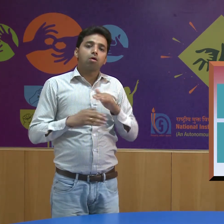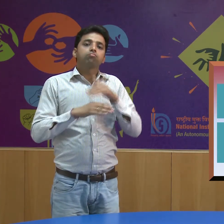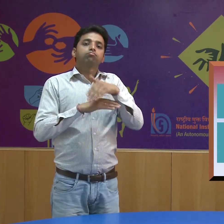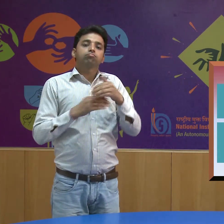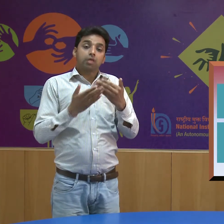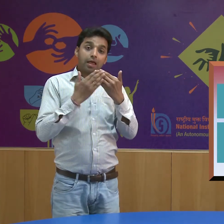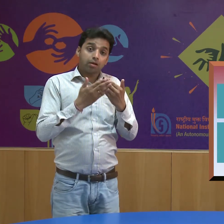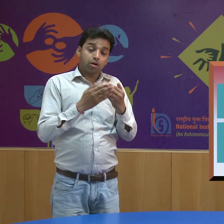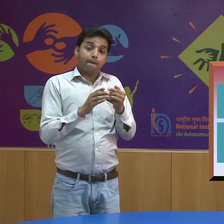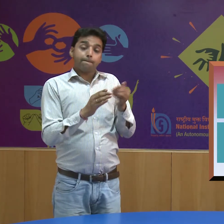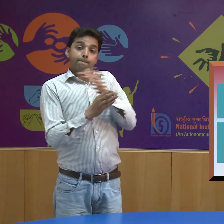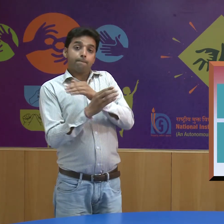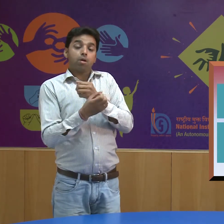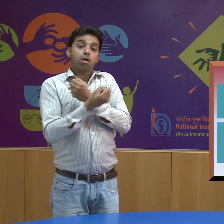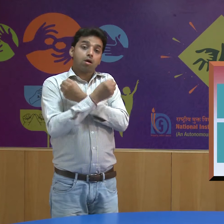in post-independence India.